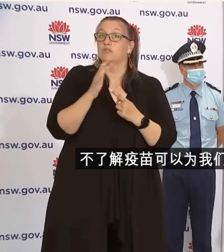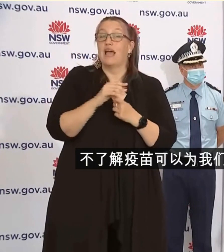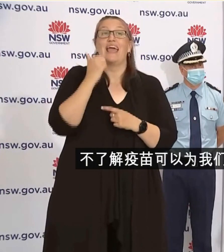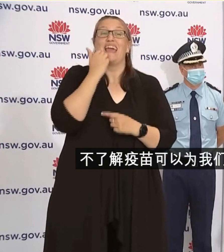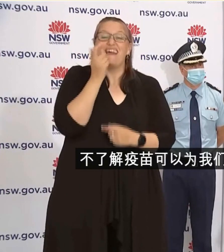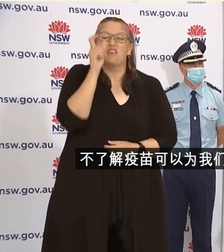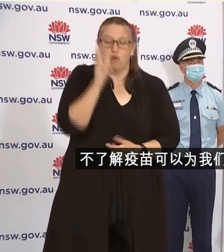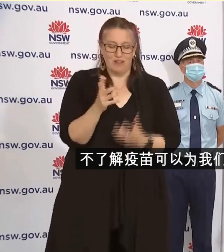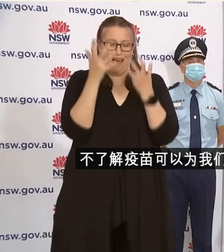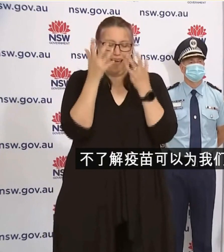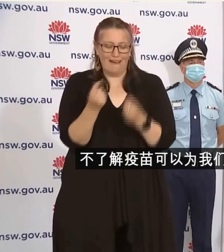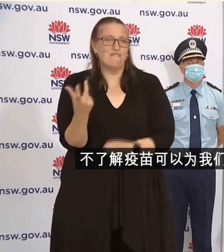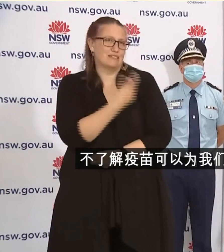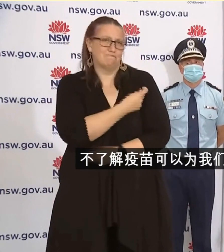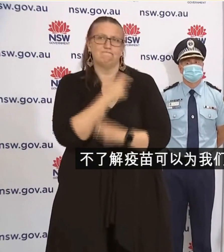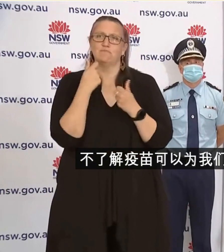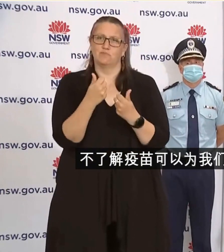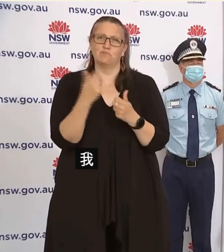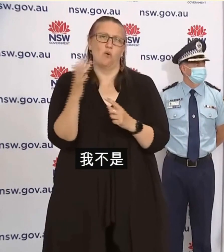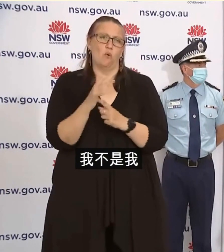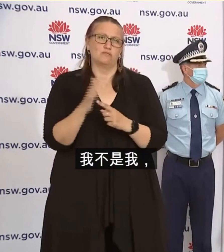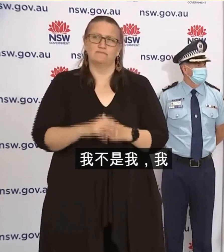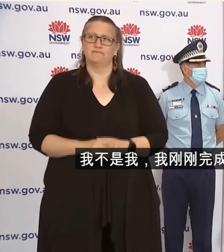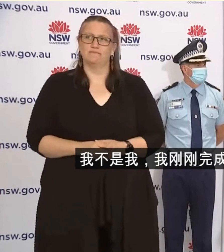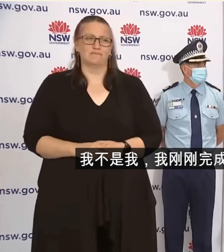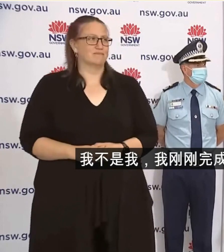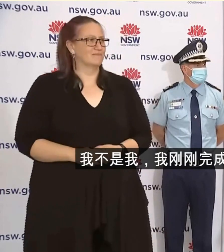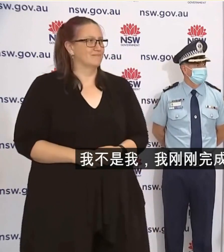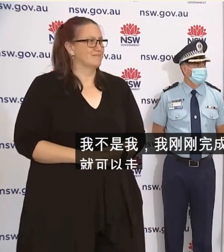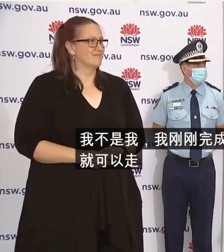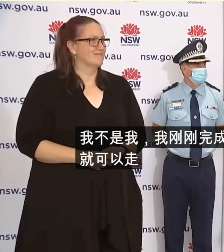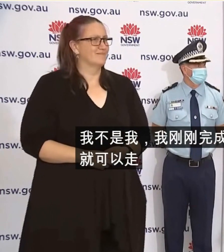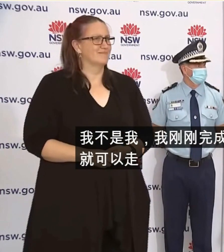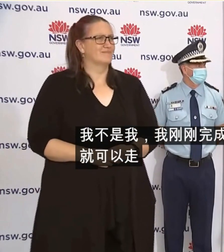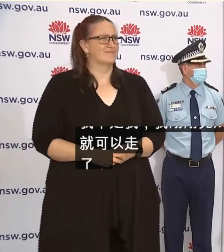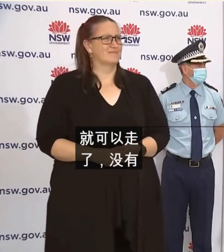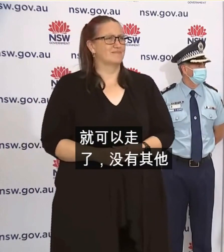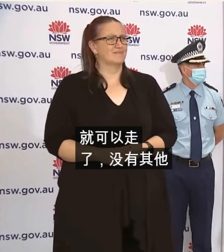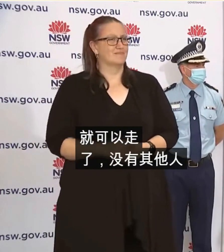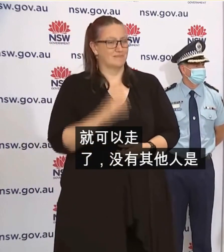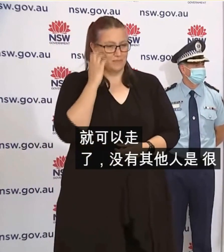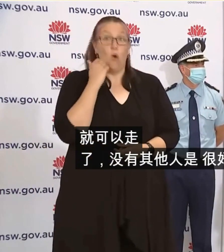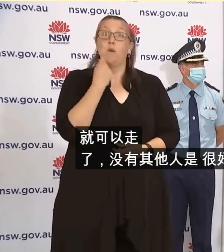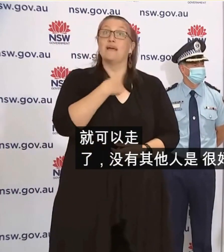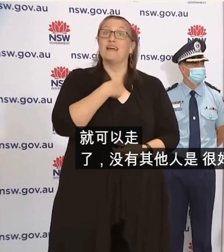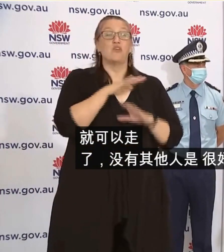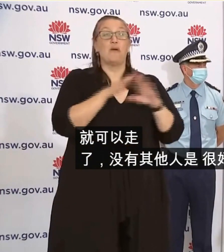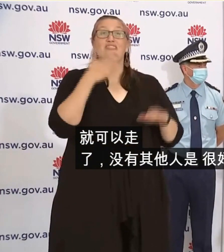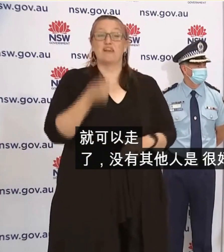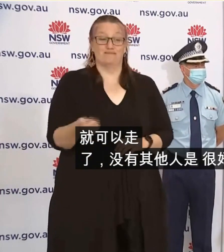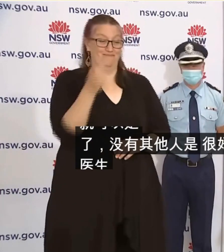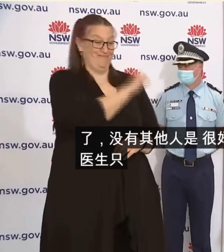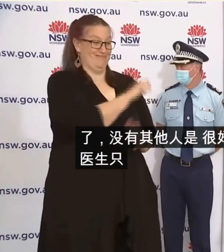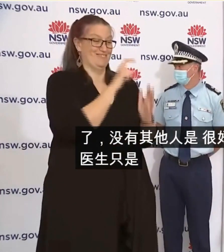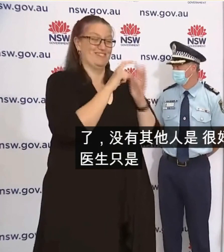for us and the world. Liz? Not me. I'll just finish me and then I can go back. Okay. There was nobody else? Good, great.